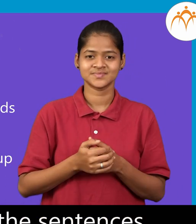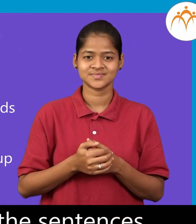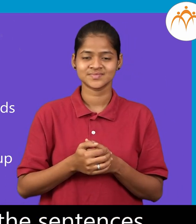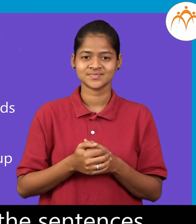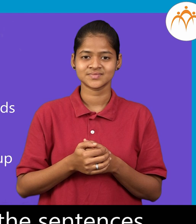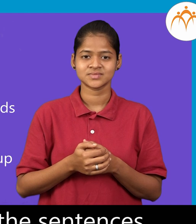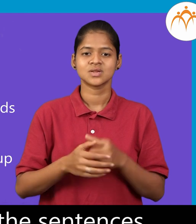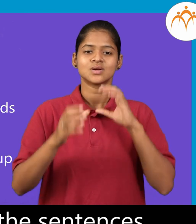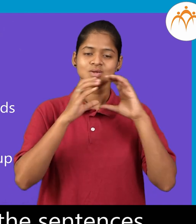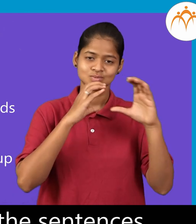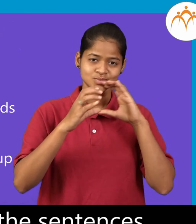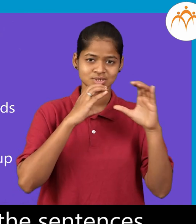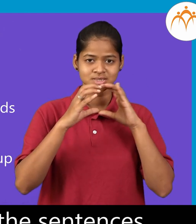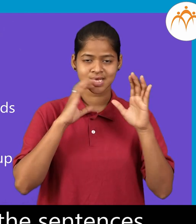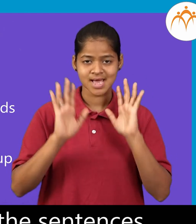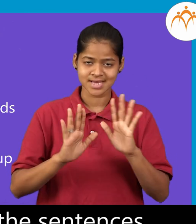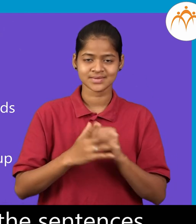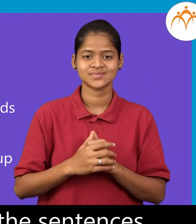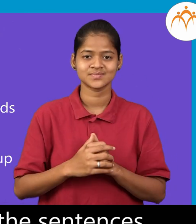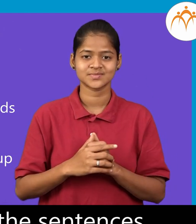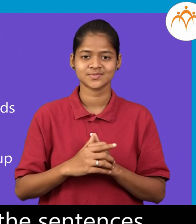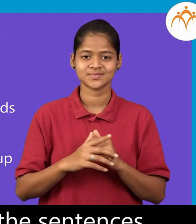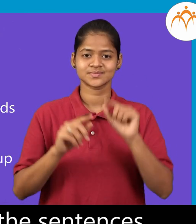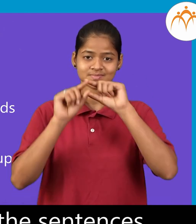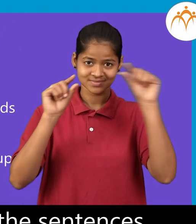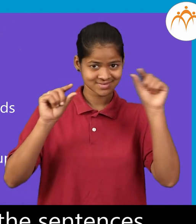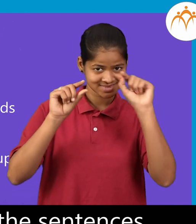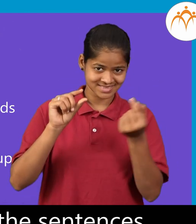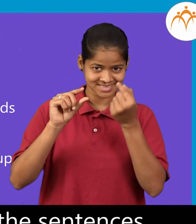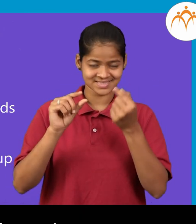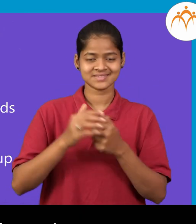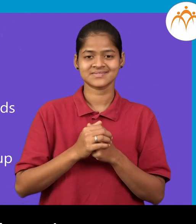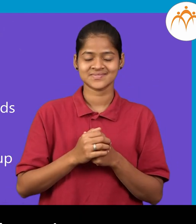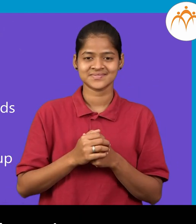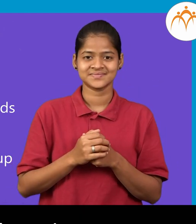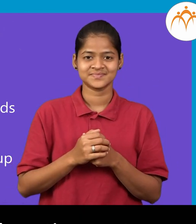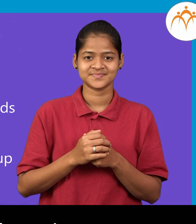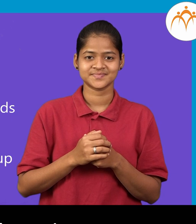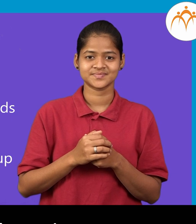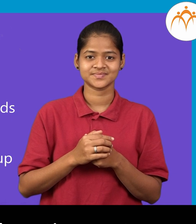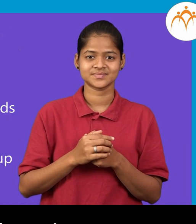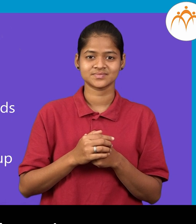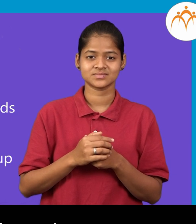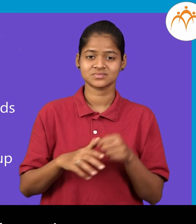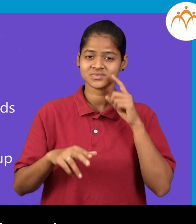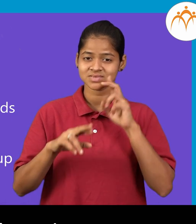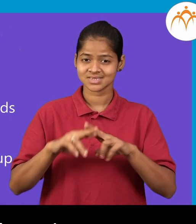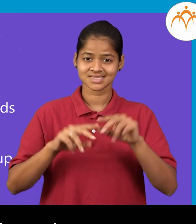write the comma. sentences said by a person, we insert a comma before the